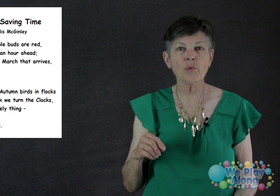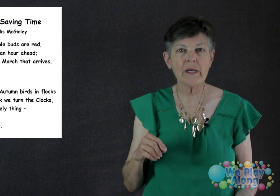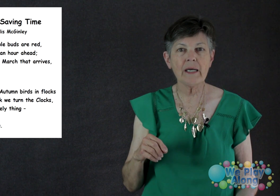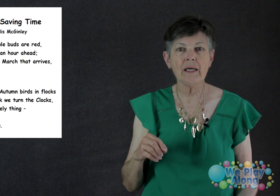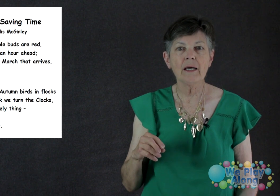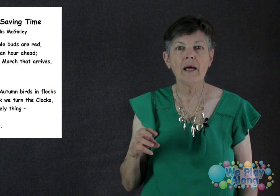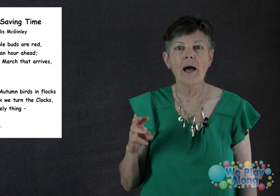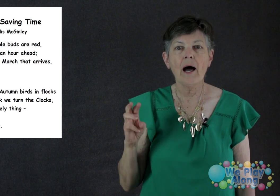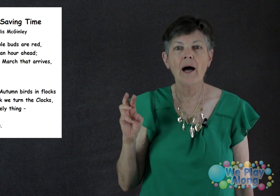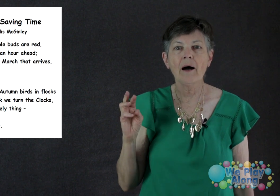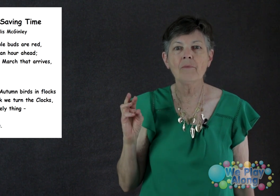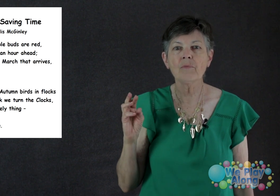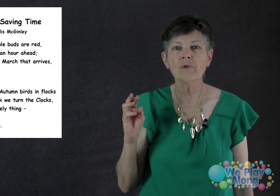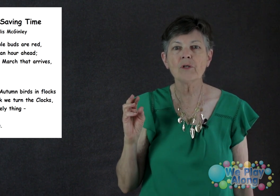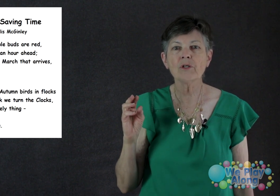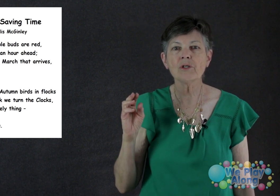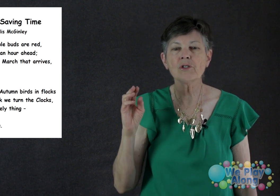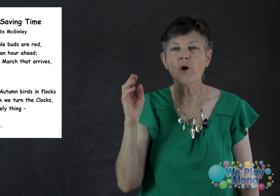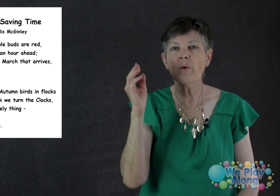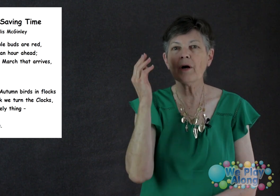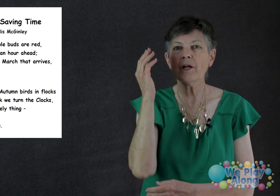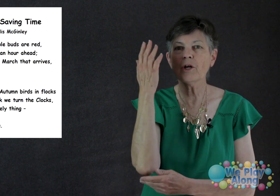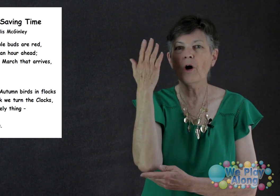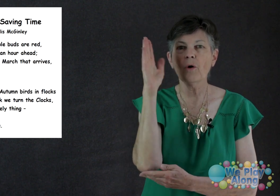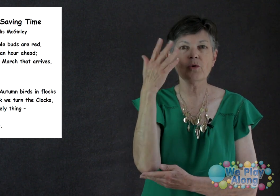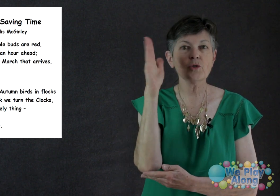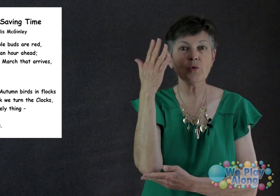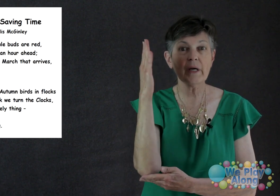tree. So we're going to go tree,